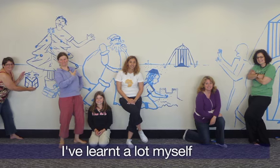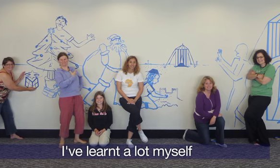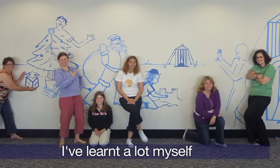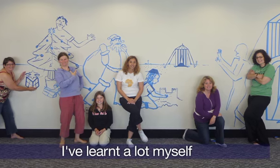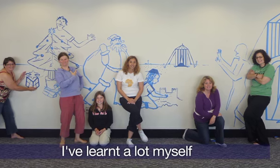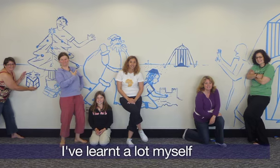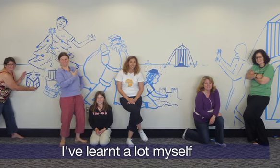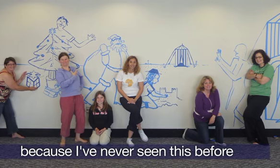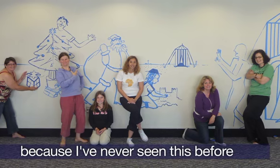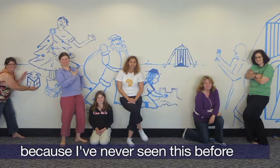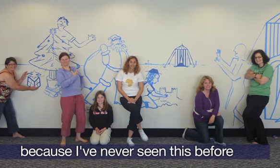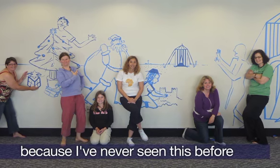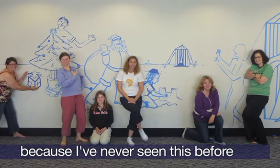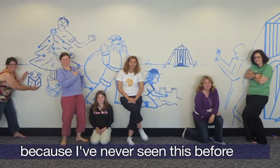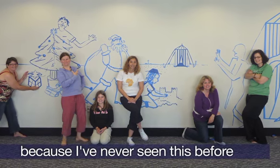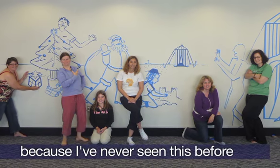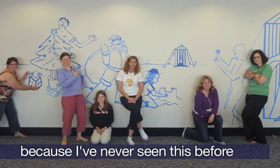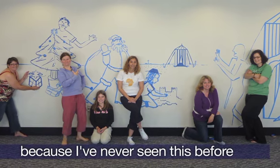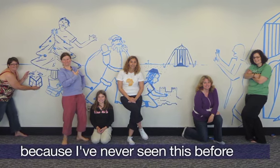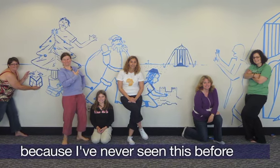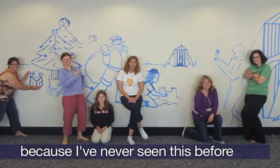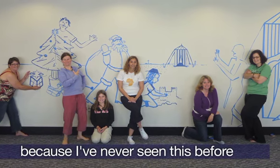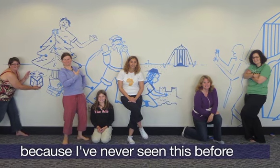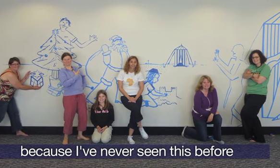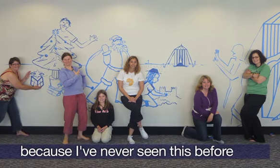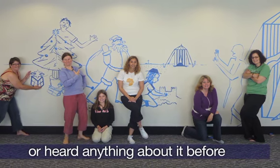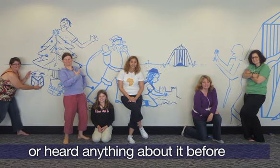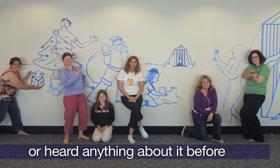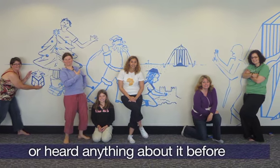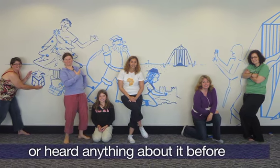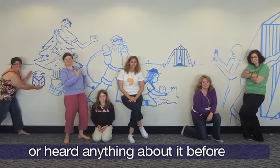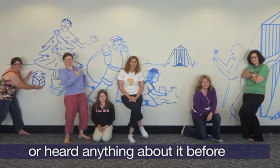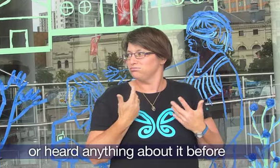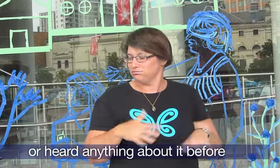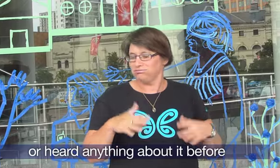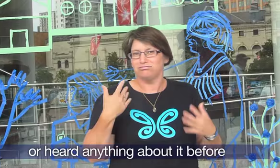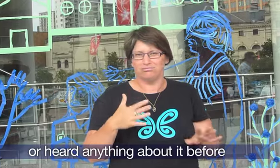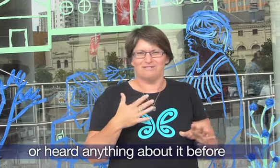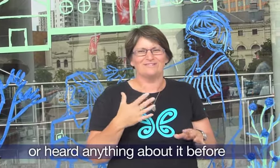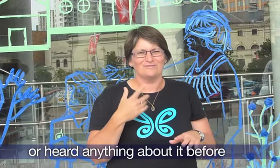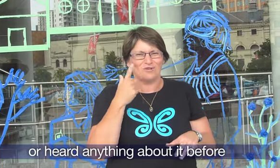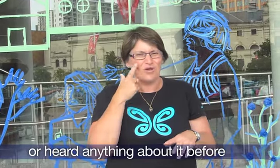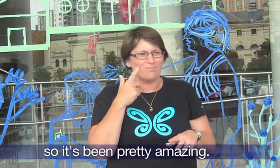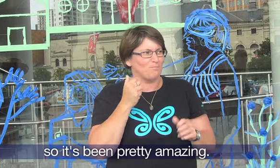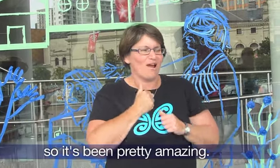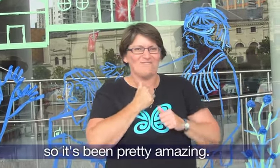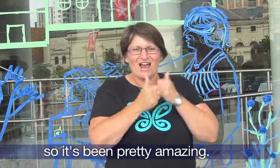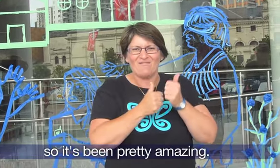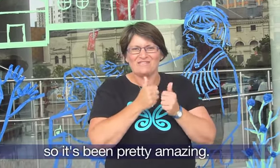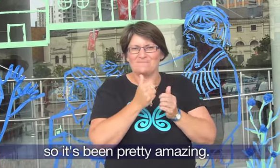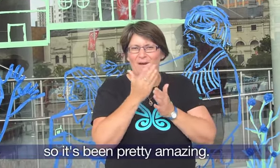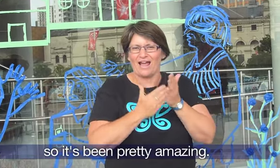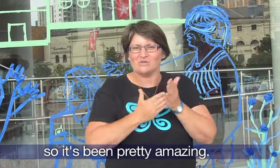learnt a lot myself, because I've never seen this before or heard anything about it before. So it's been pretty amazing. And so I